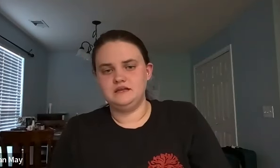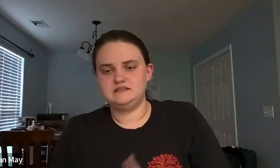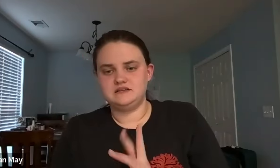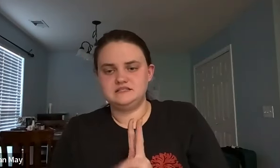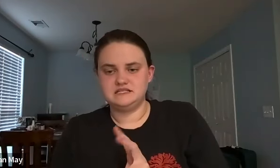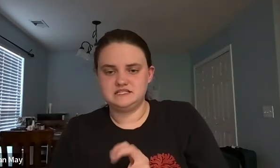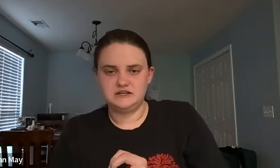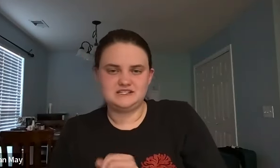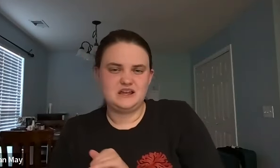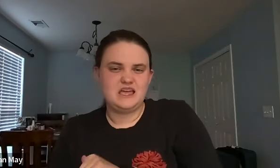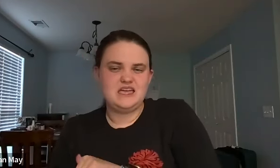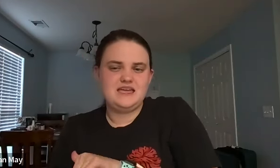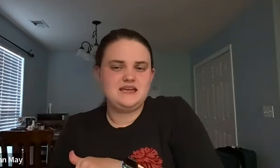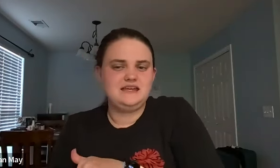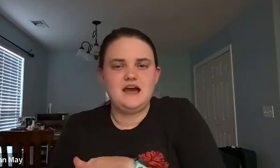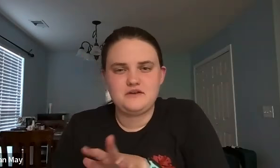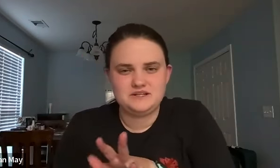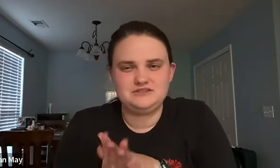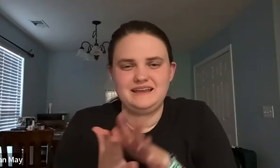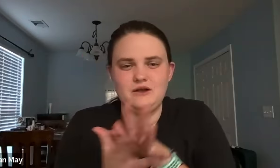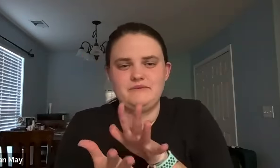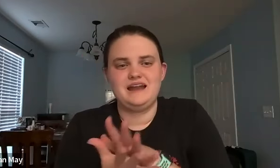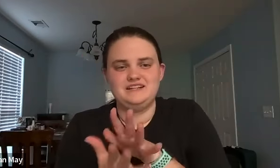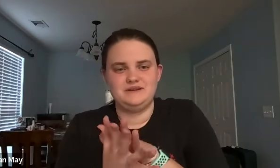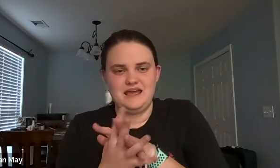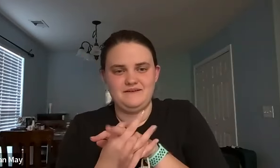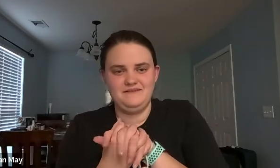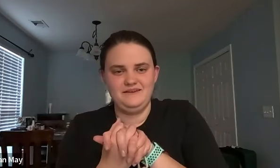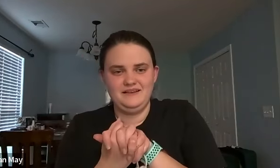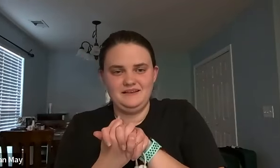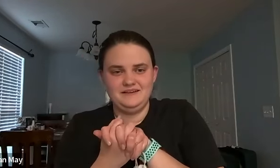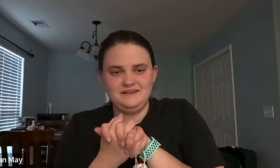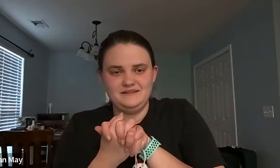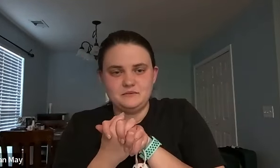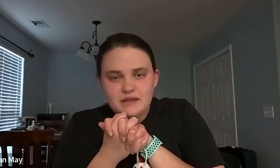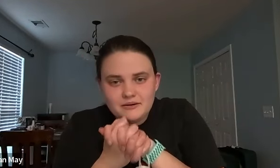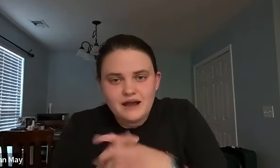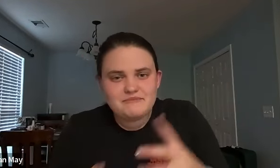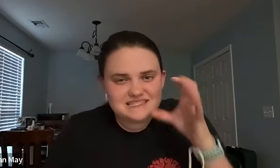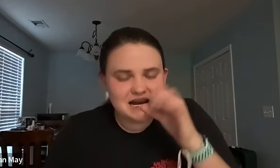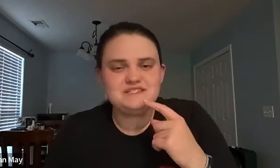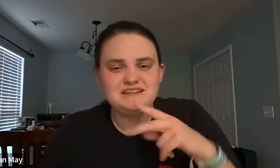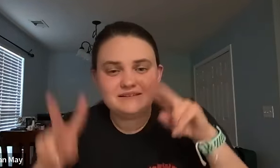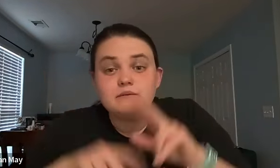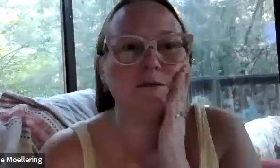it's now 6:30. Is there any other ones you're like, okay, we got to do it now? Wait, I missed it. Will